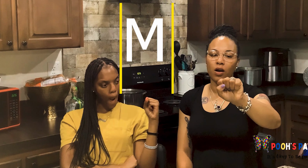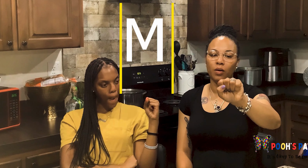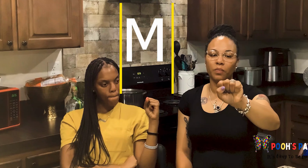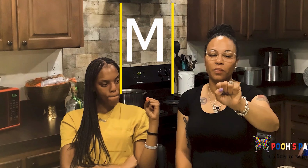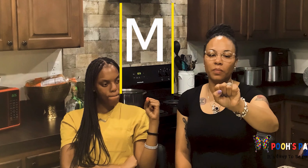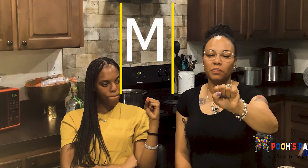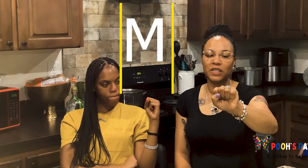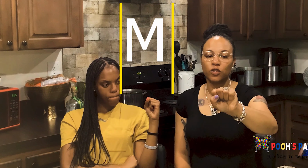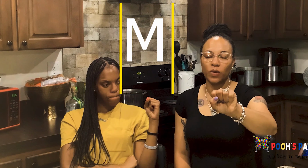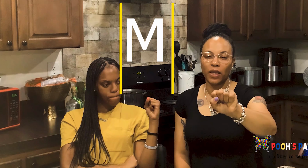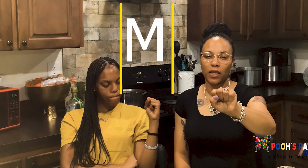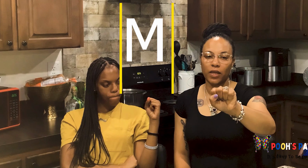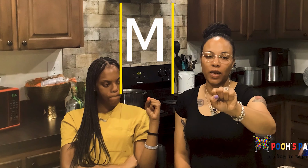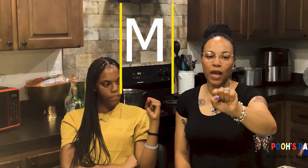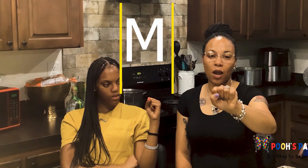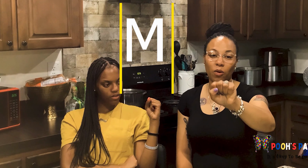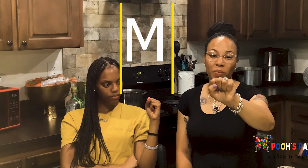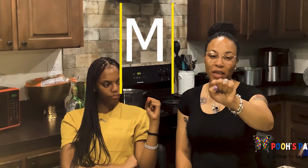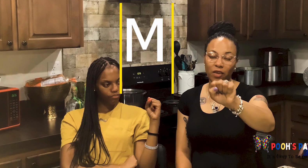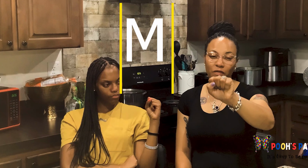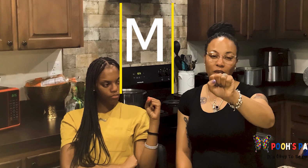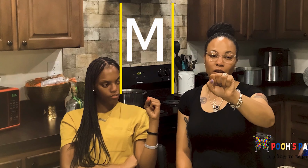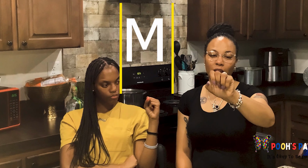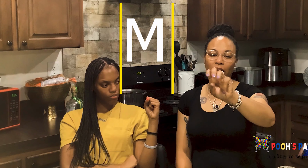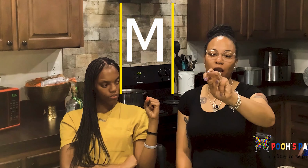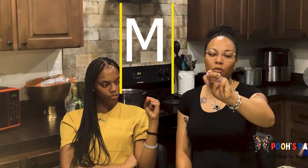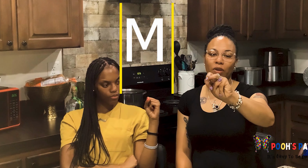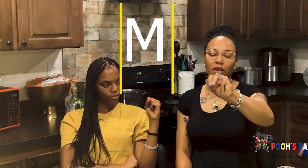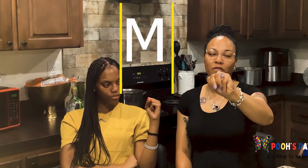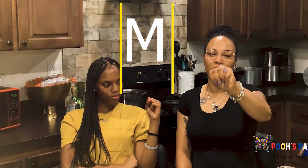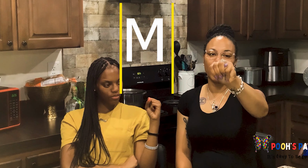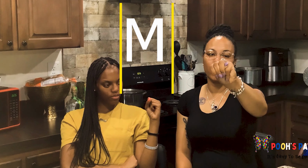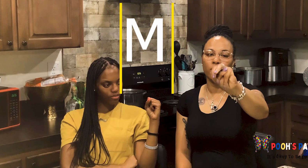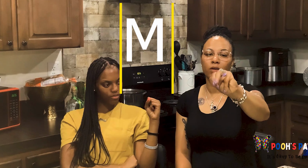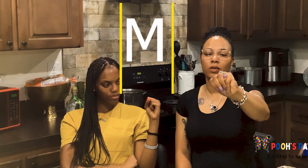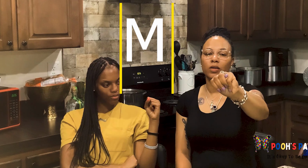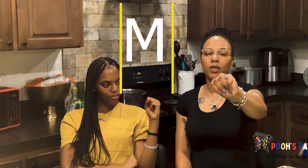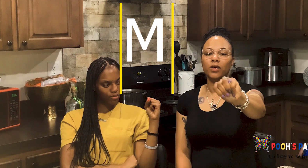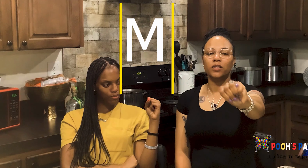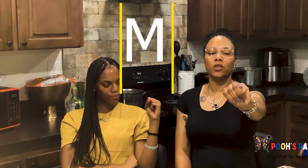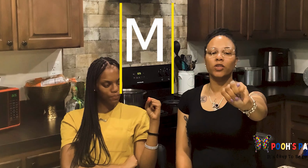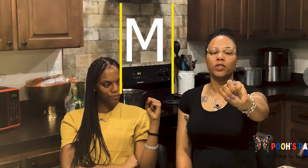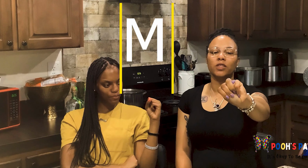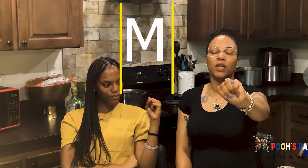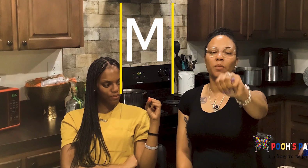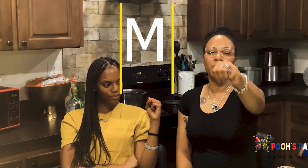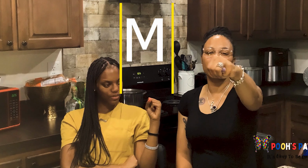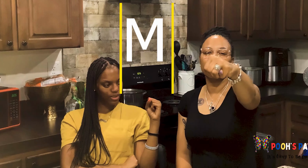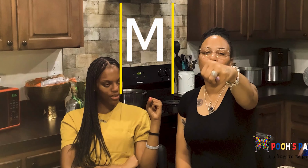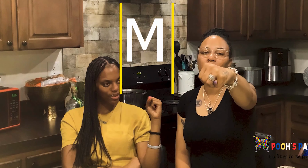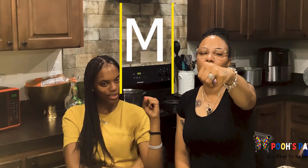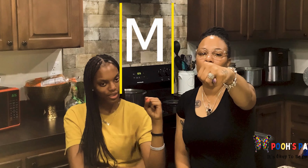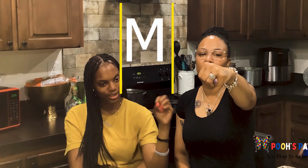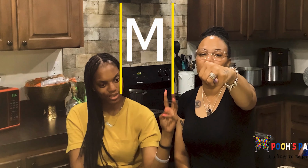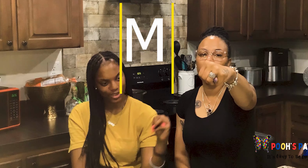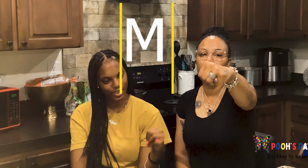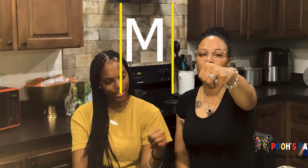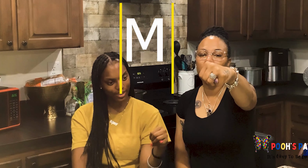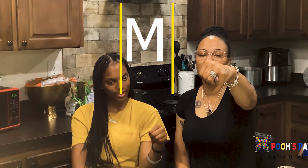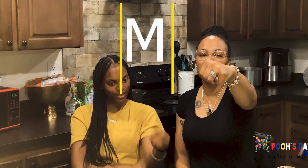thumb between our pinky finger and our ring finger. So the top of your thumb sticks